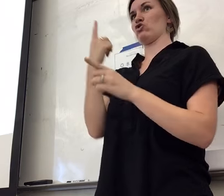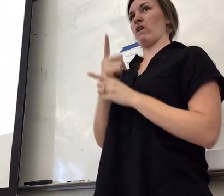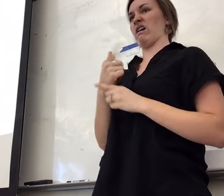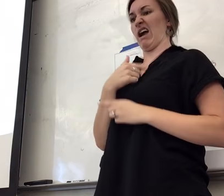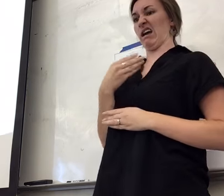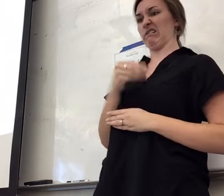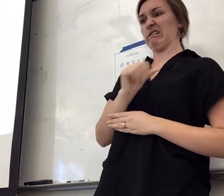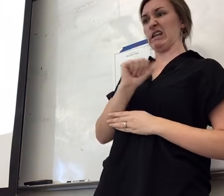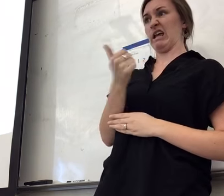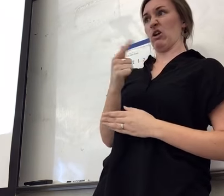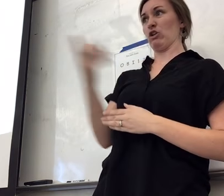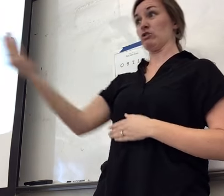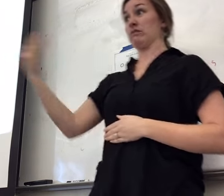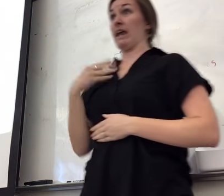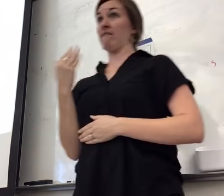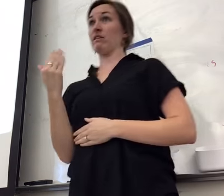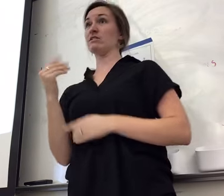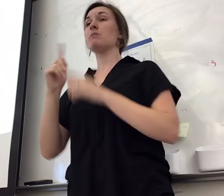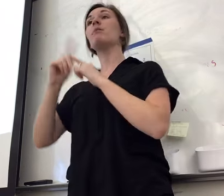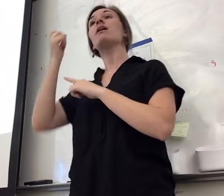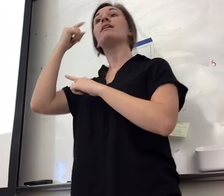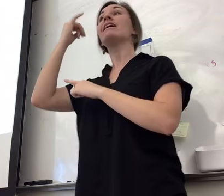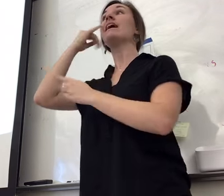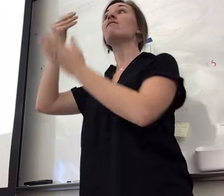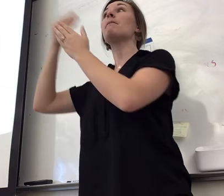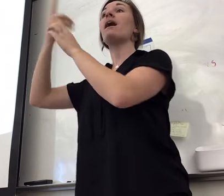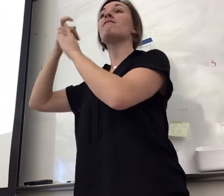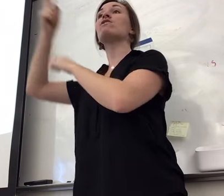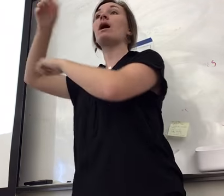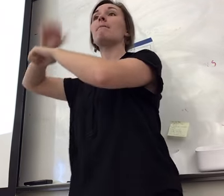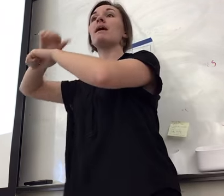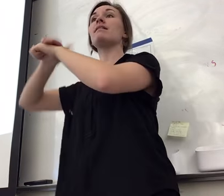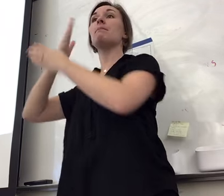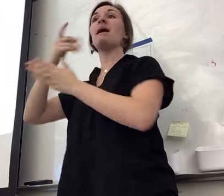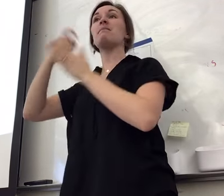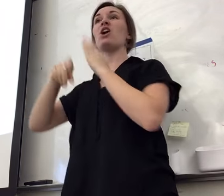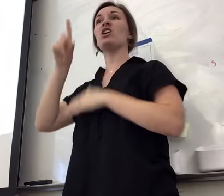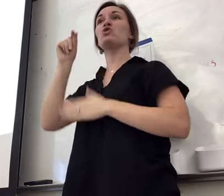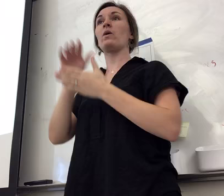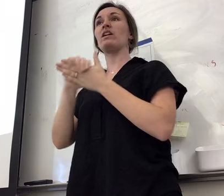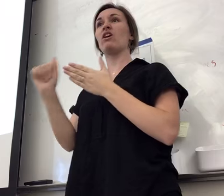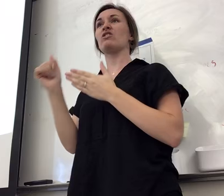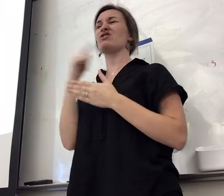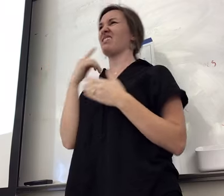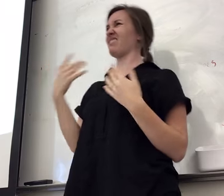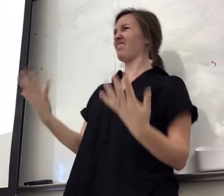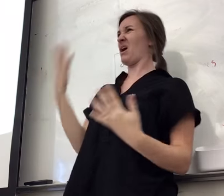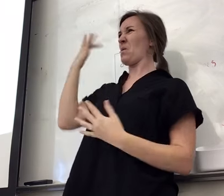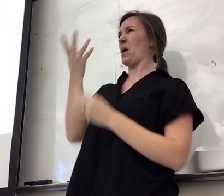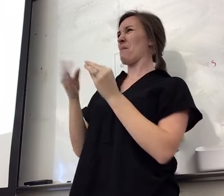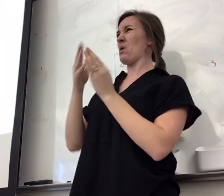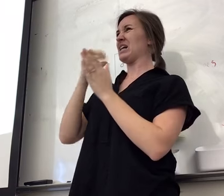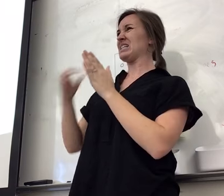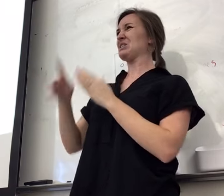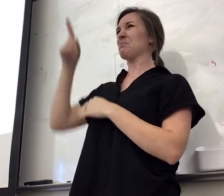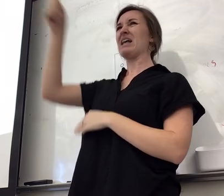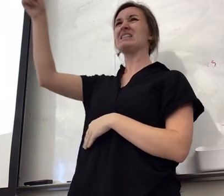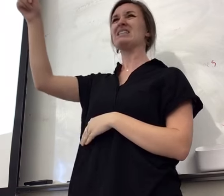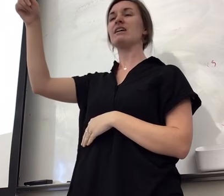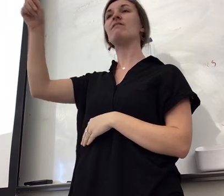England, it's going to be $20. And you might say, well, why is it more expensive to buy from England than the United States? That's what this tariff is